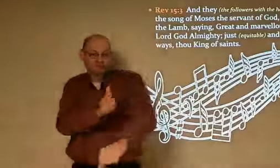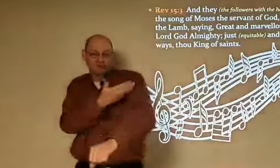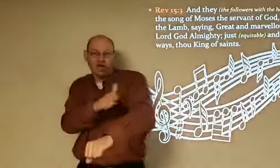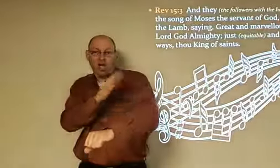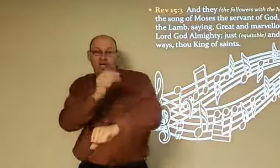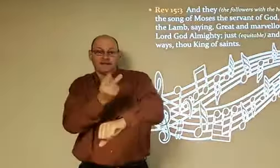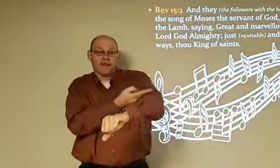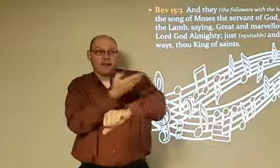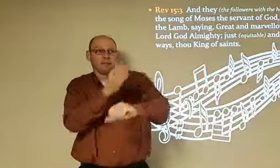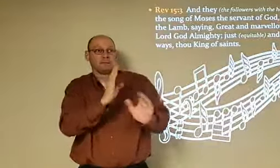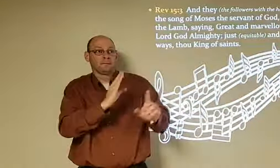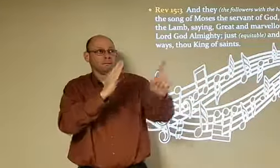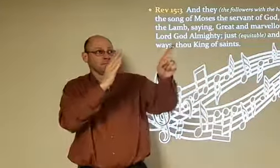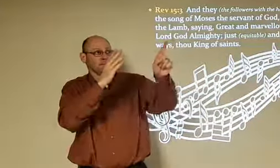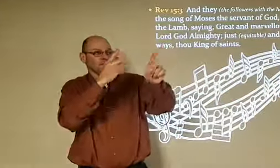And the song of the Lamb,